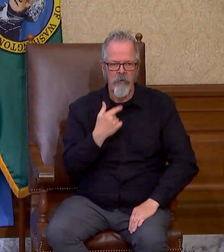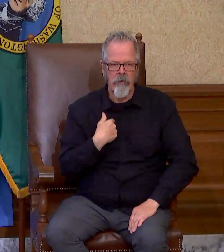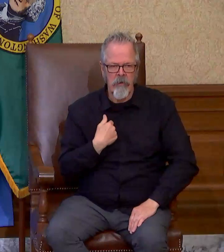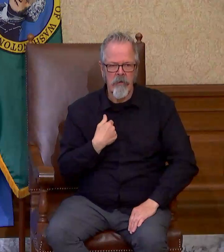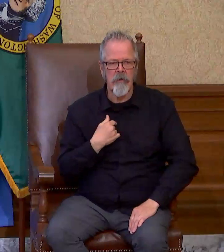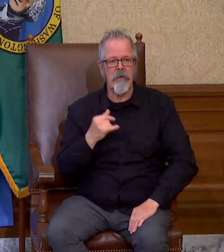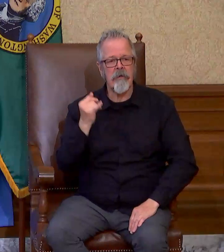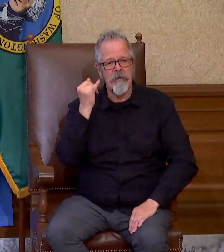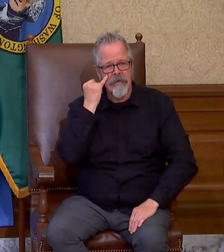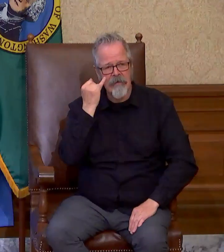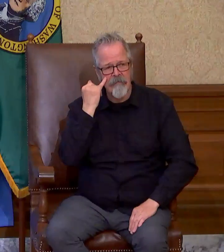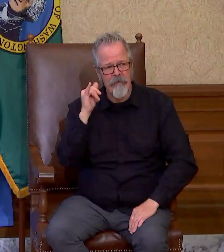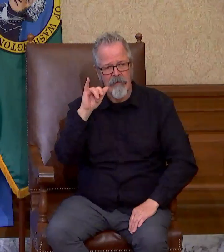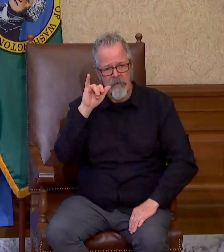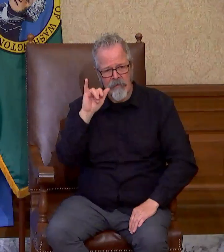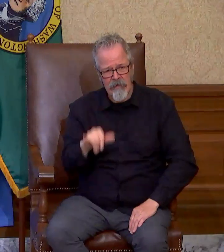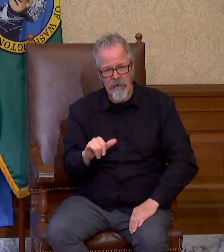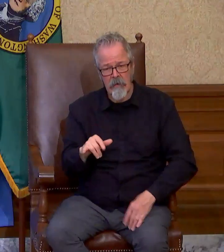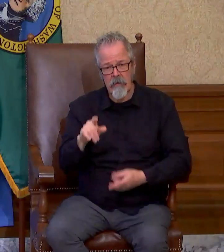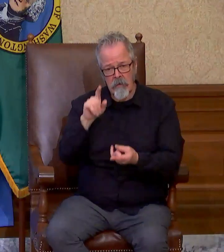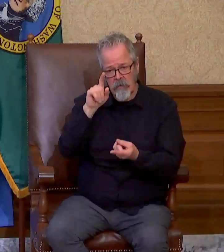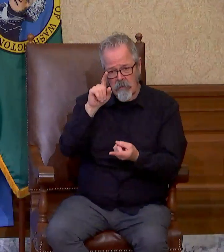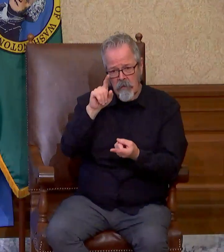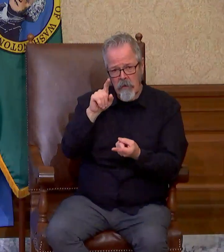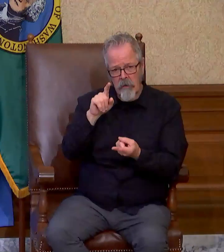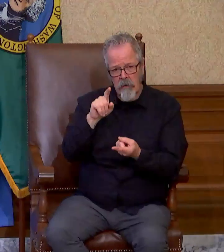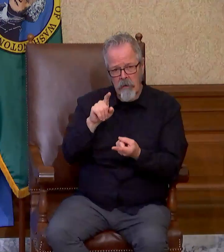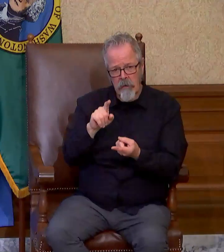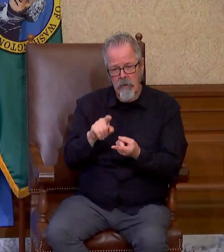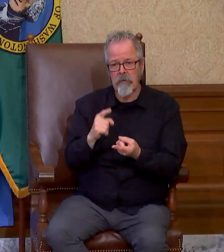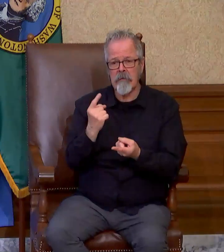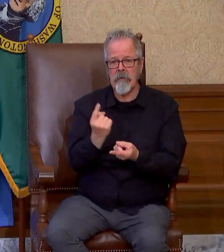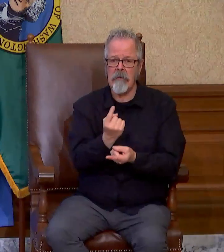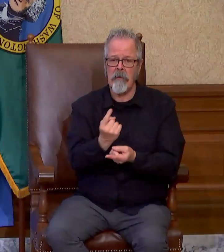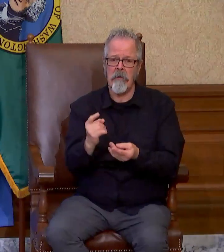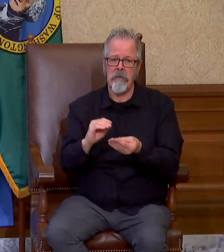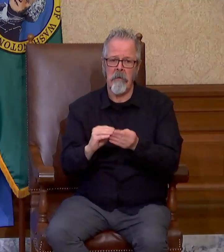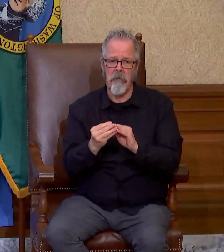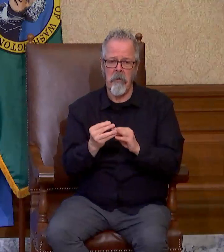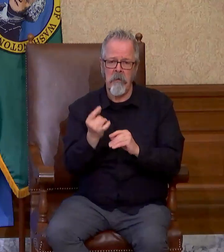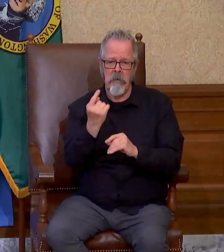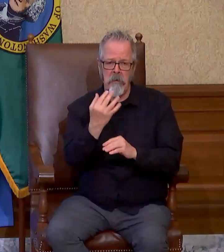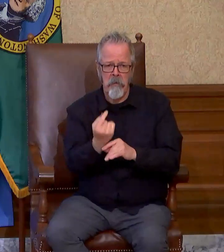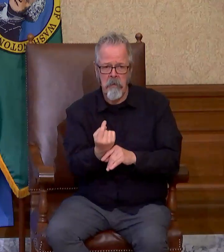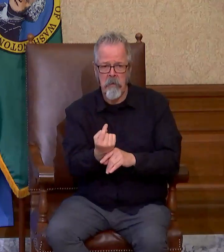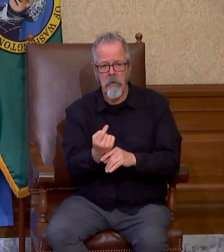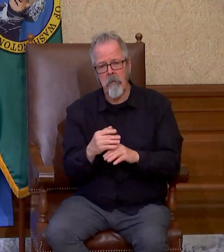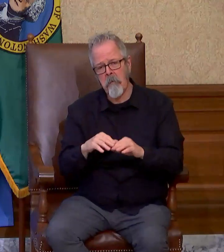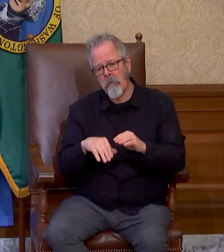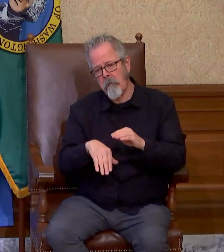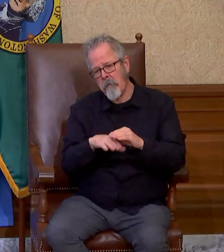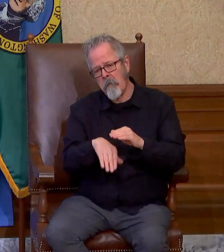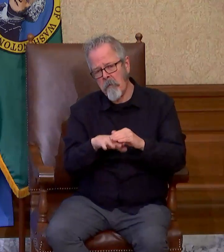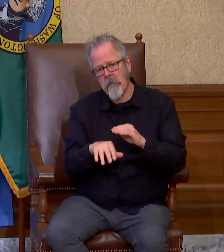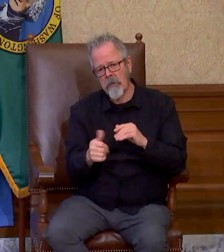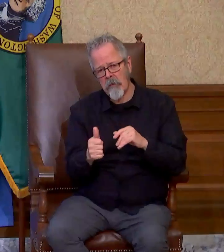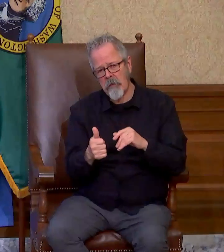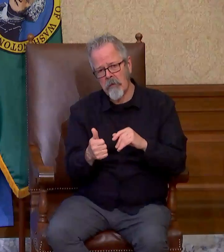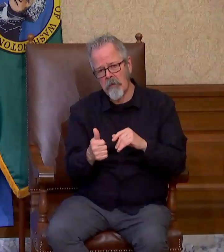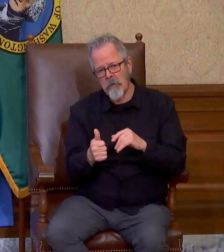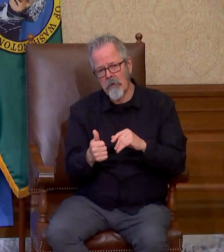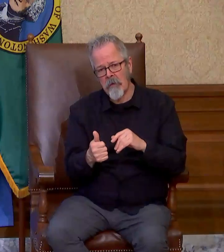of those with COVID positive, and that's combined with very, very low numbers of fatalities, and